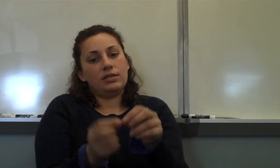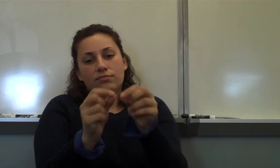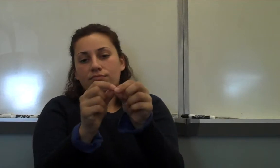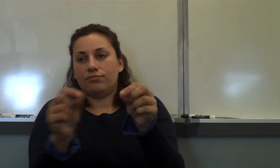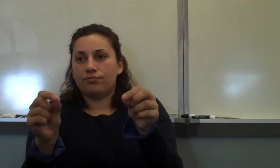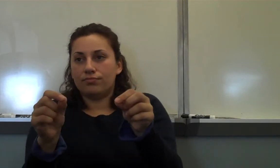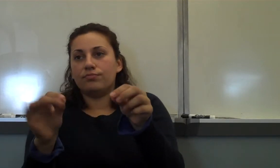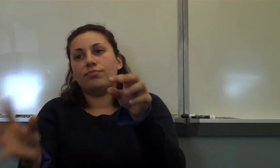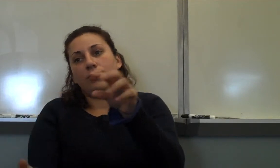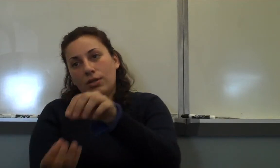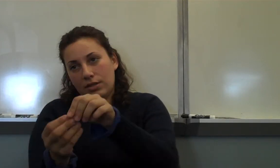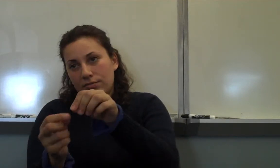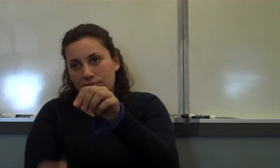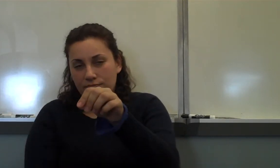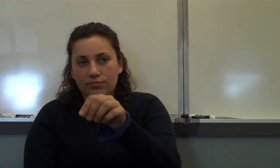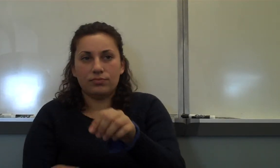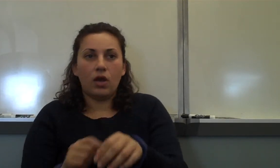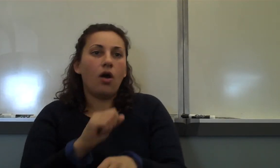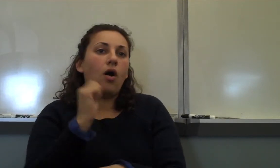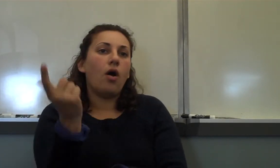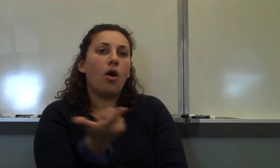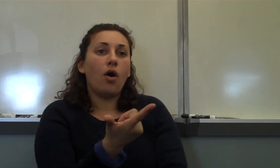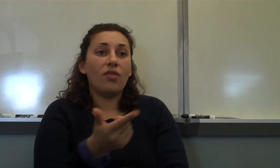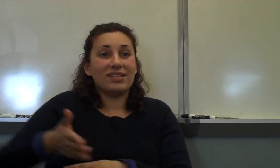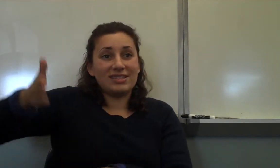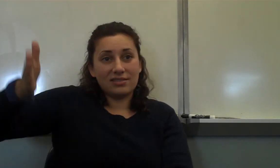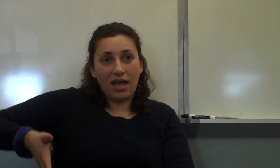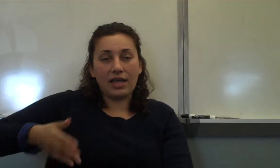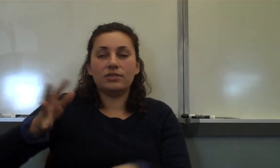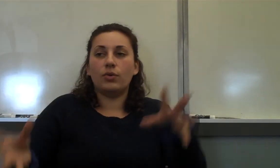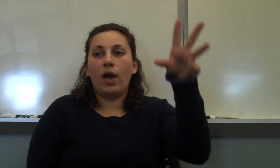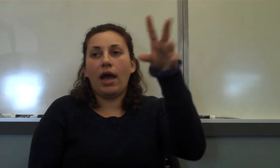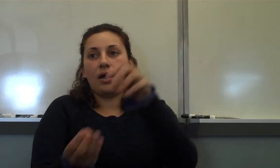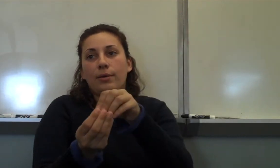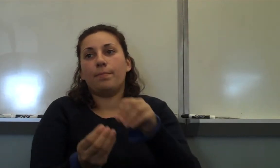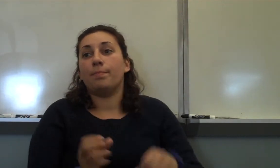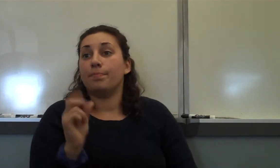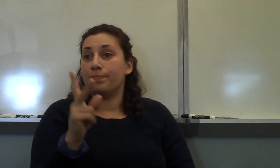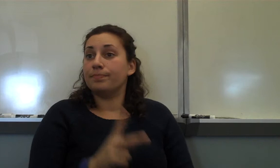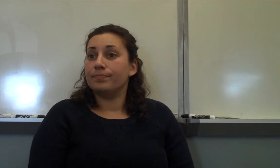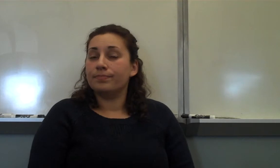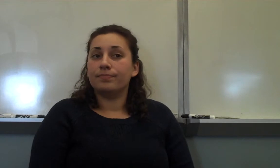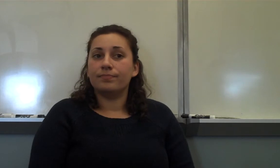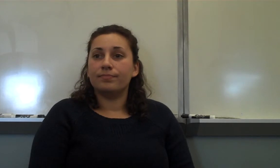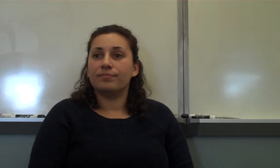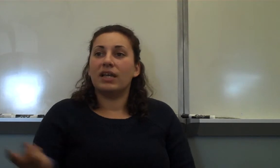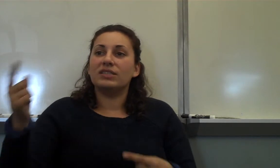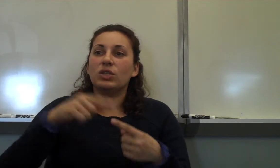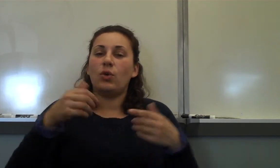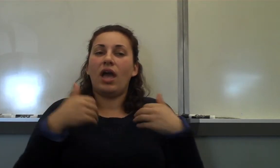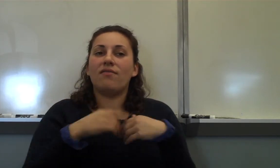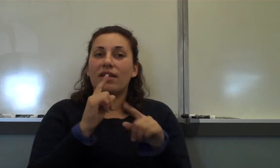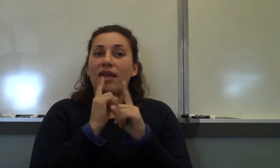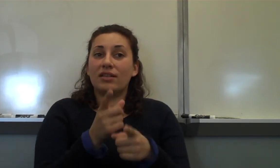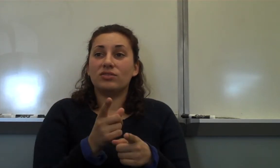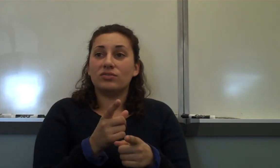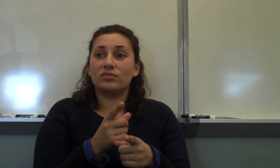button, 4.875, you keep pushing the plus button. And then finally at the end you push the equals